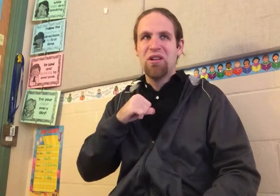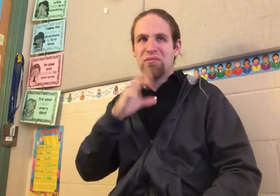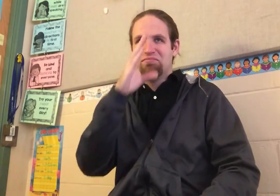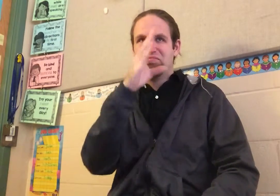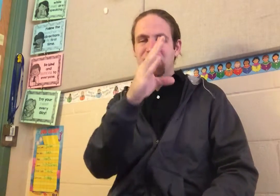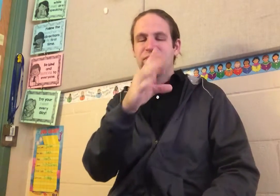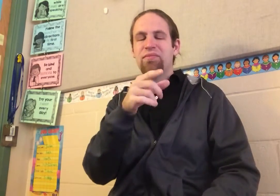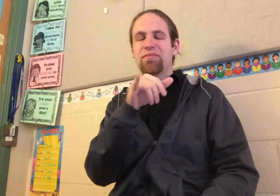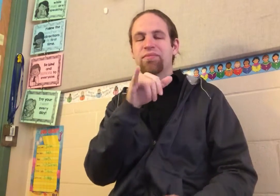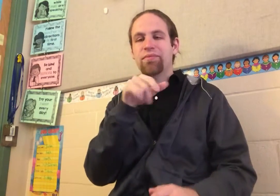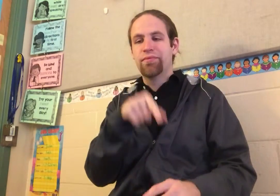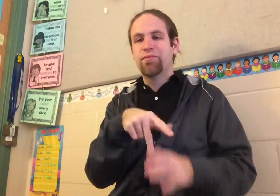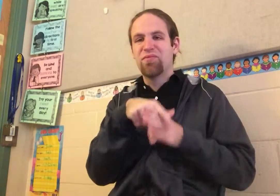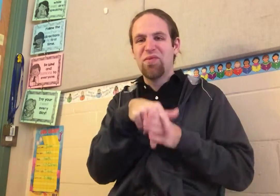mail.